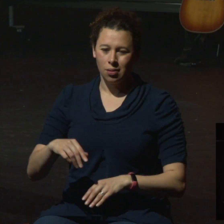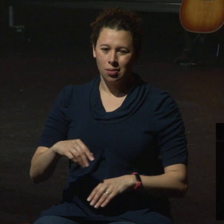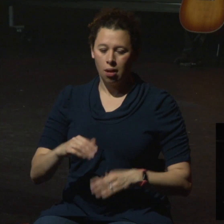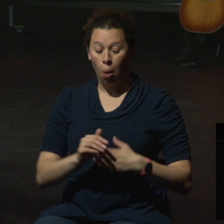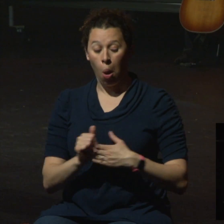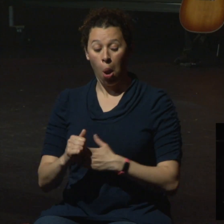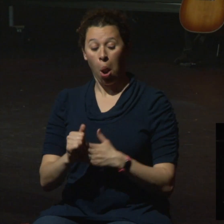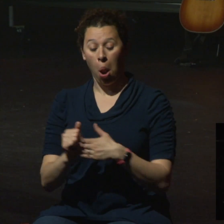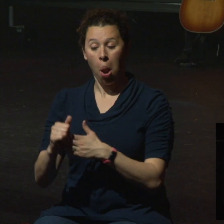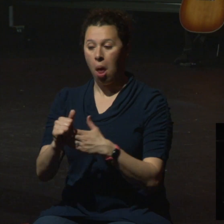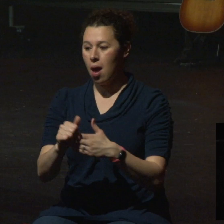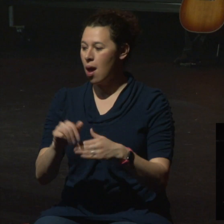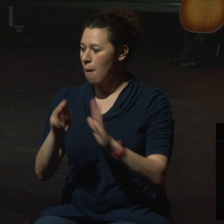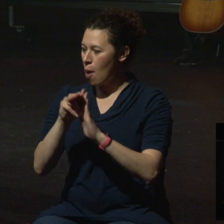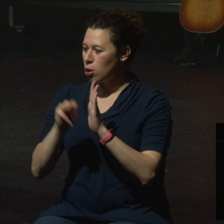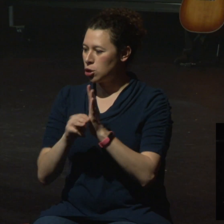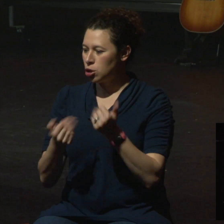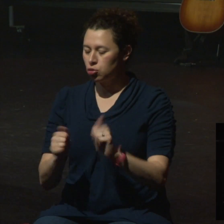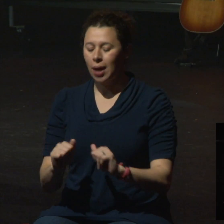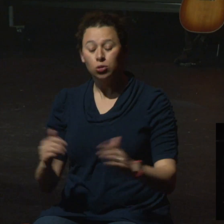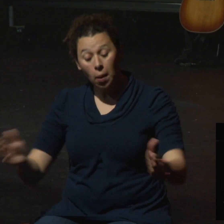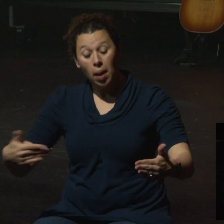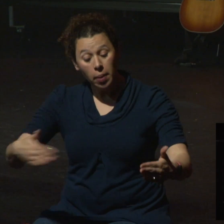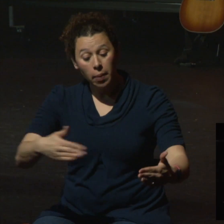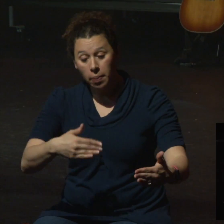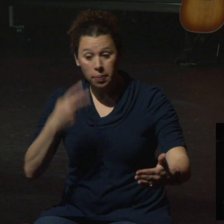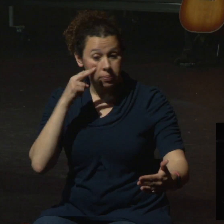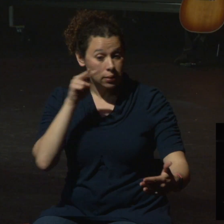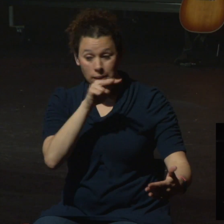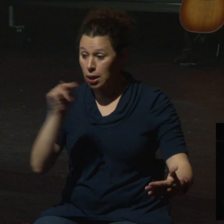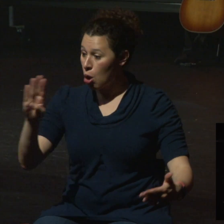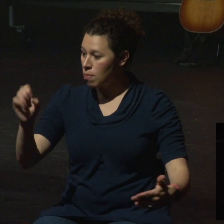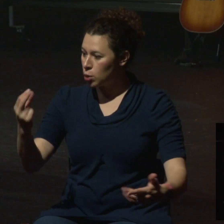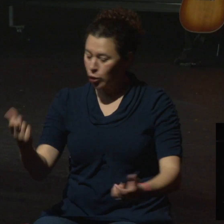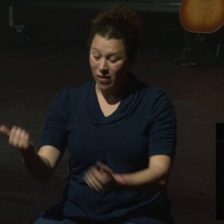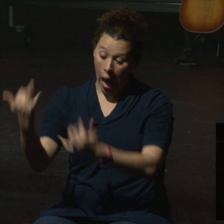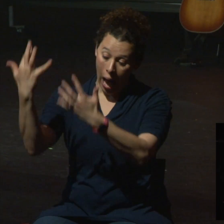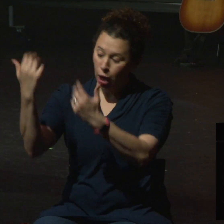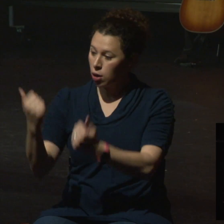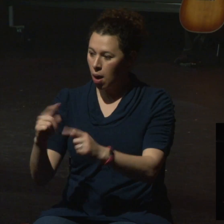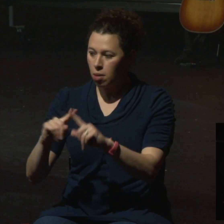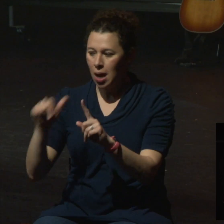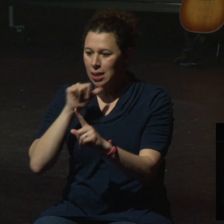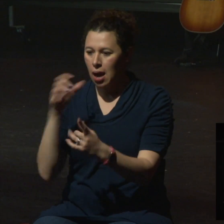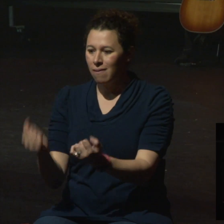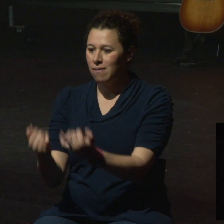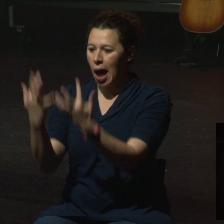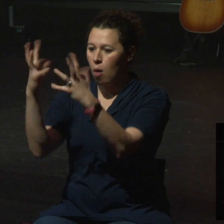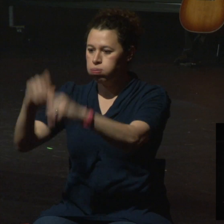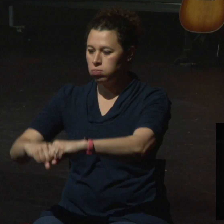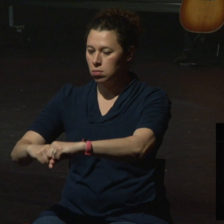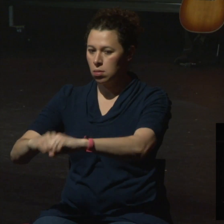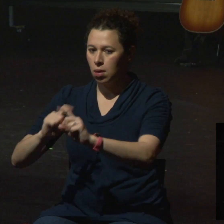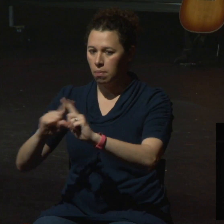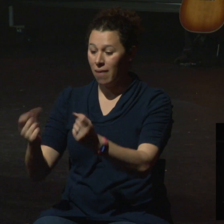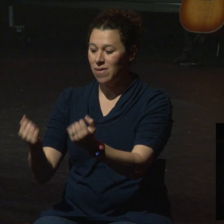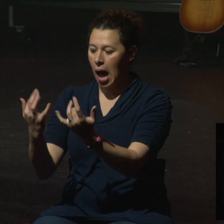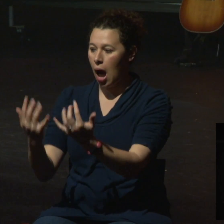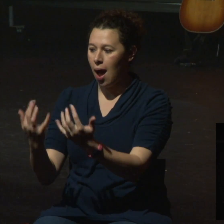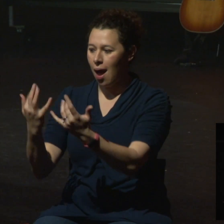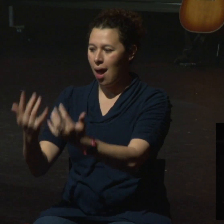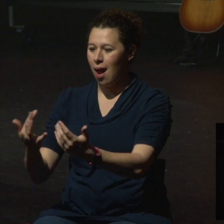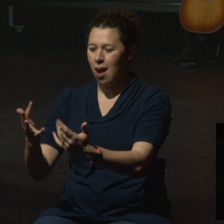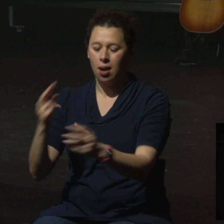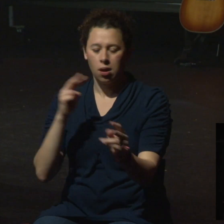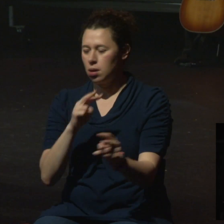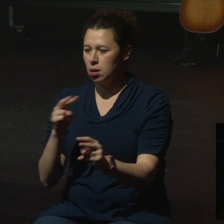trying to round them back up, and he sees this bush on fire, and it's not being consumed, and he goes to investigate. Now, there's your